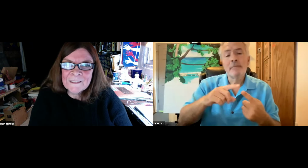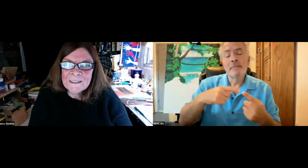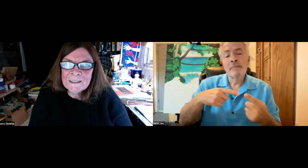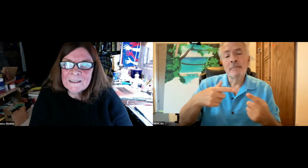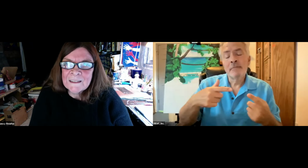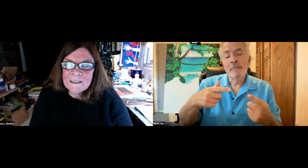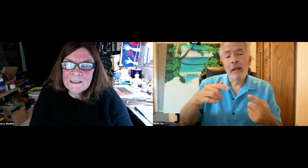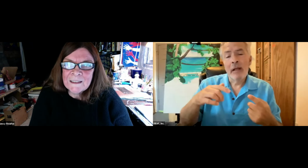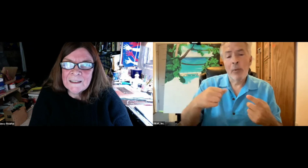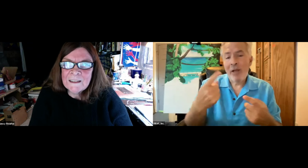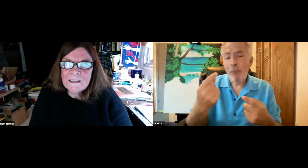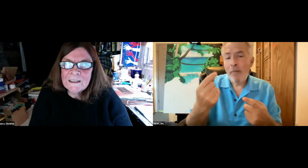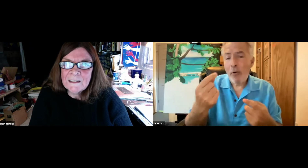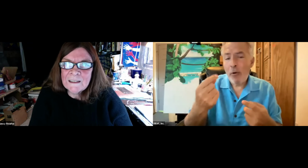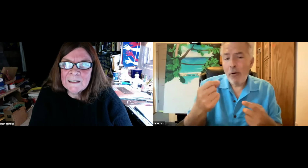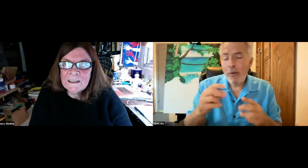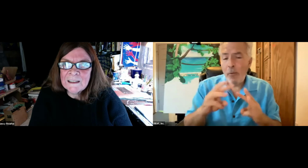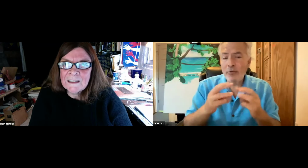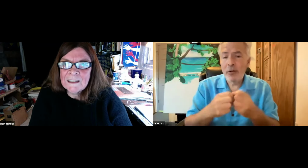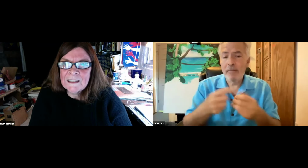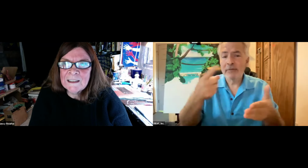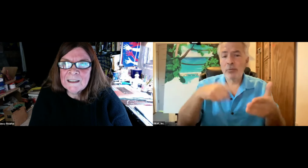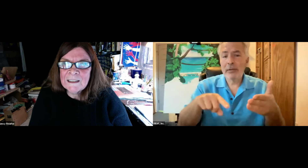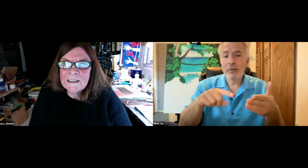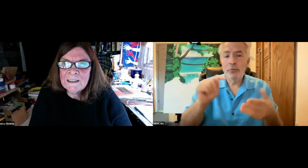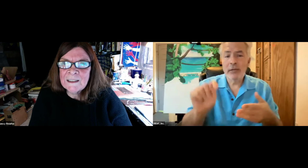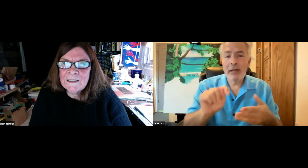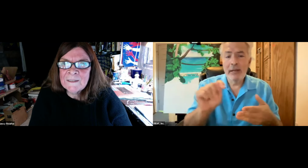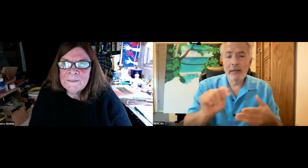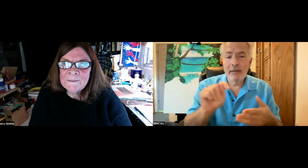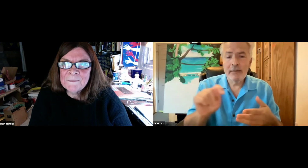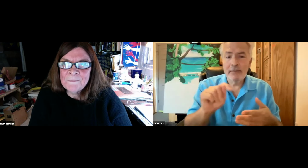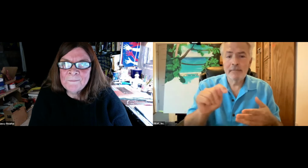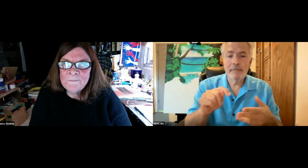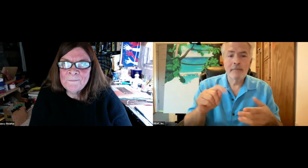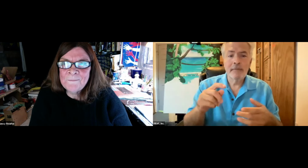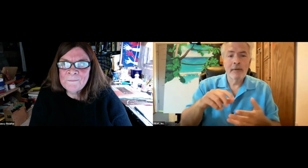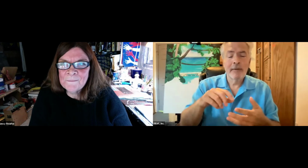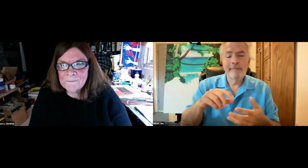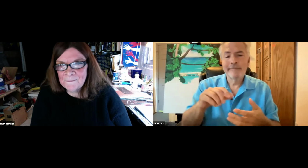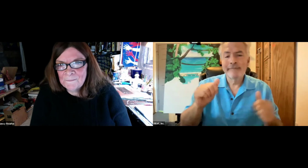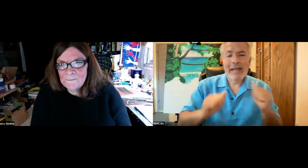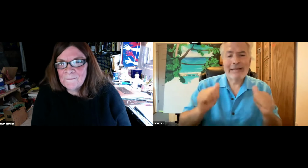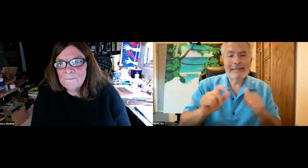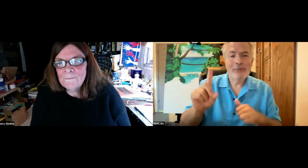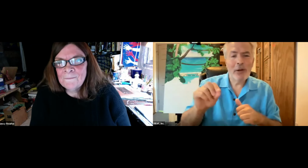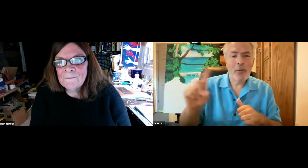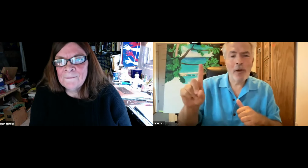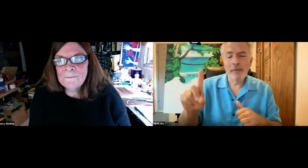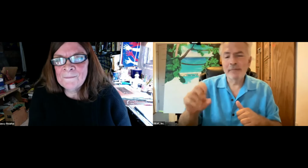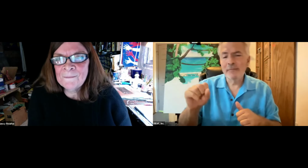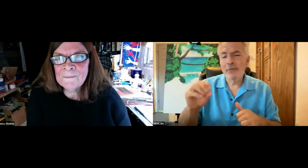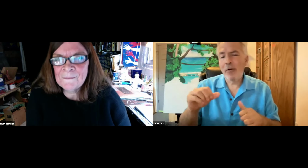And in doing so, I do have another workshop that's taking place next Tuesday.